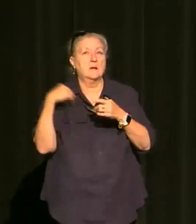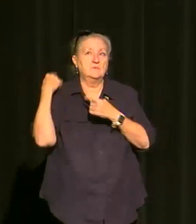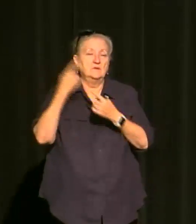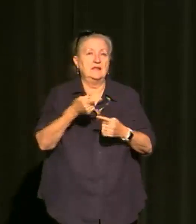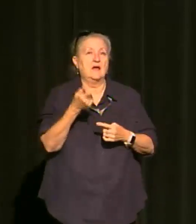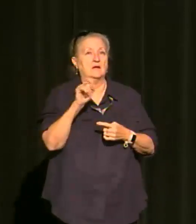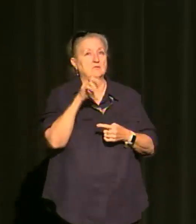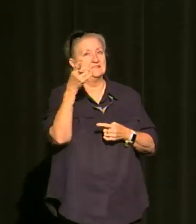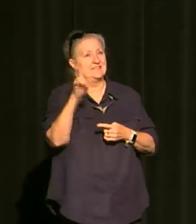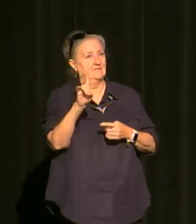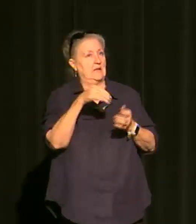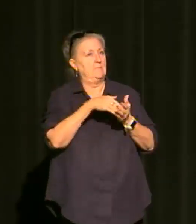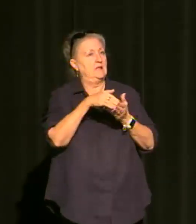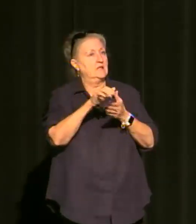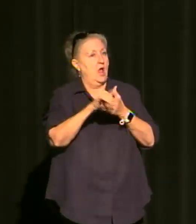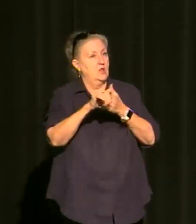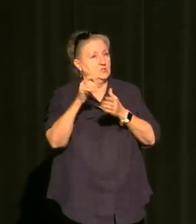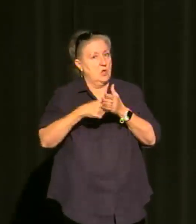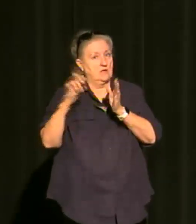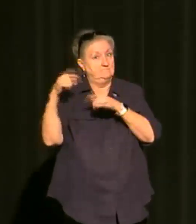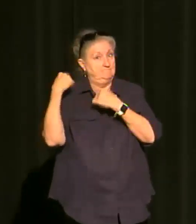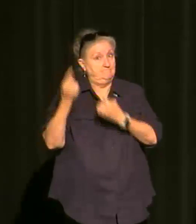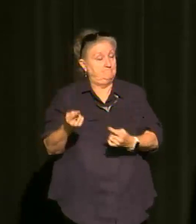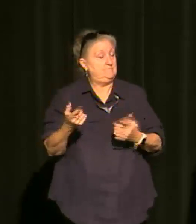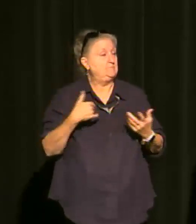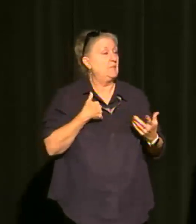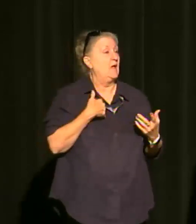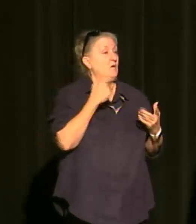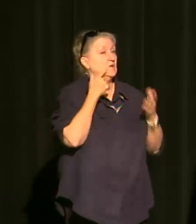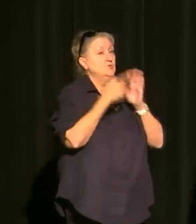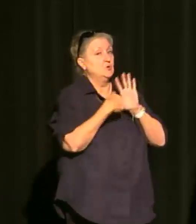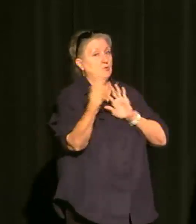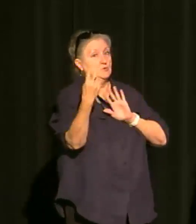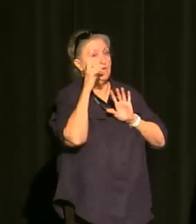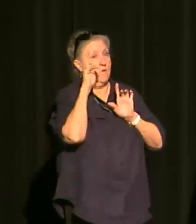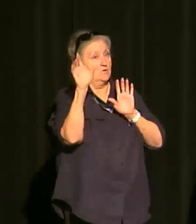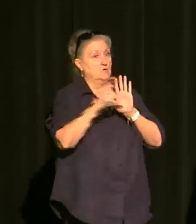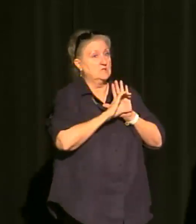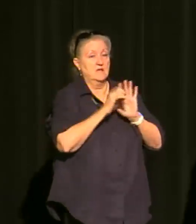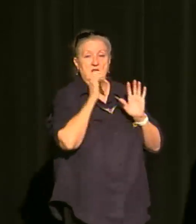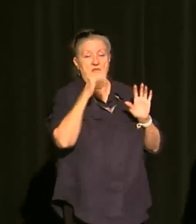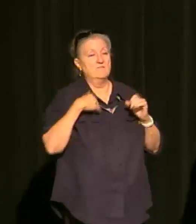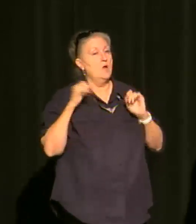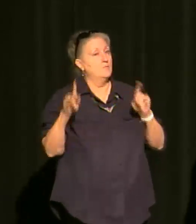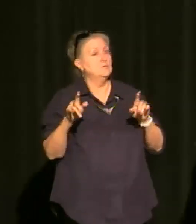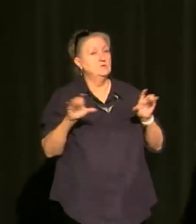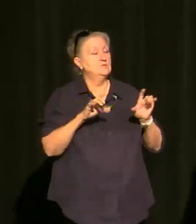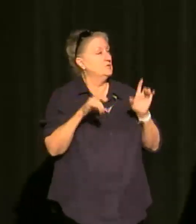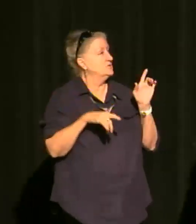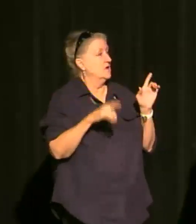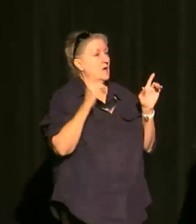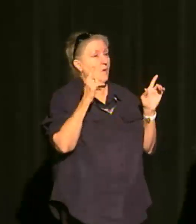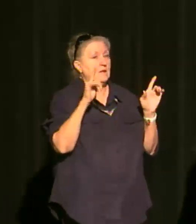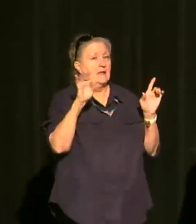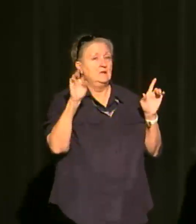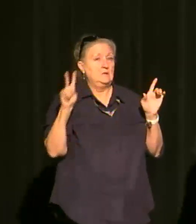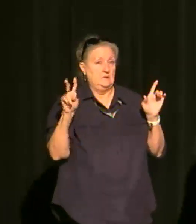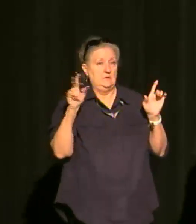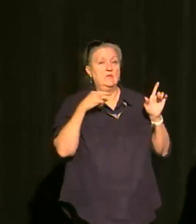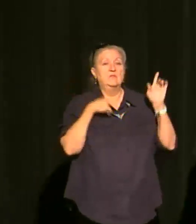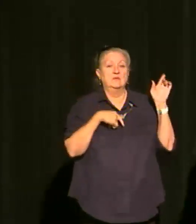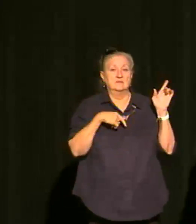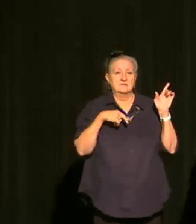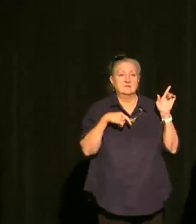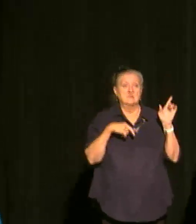And I want to share two photos with you that I went out and got the opportunity to drive down Highway 192. This